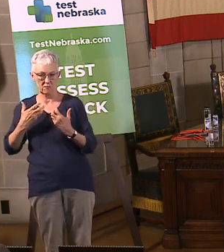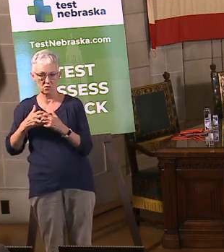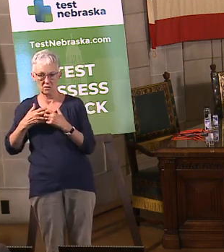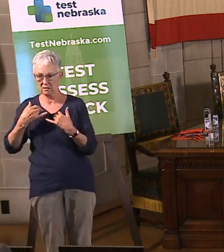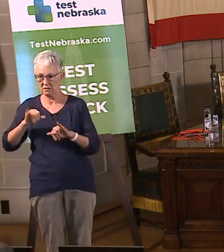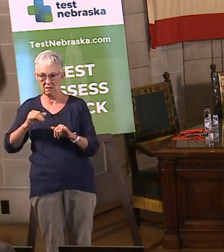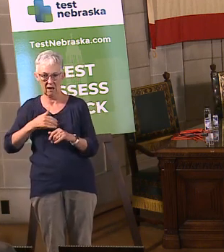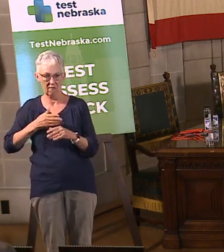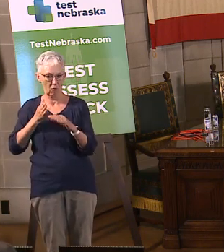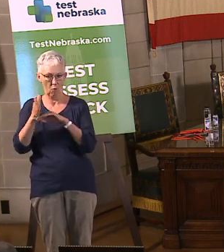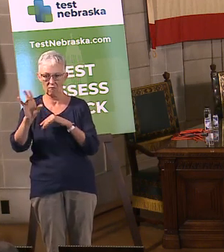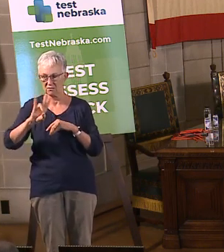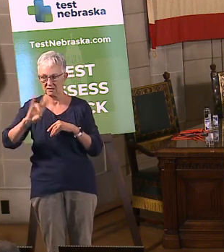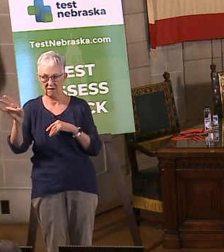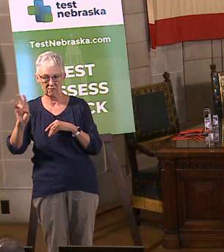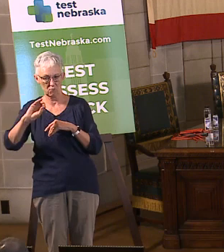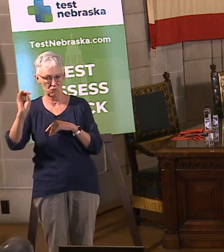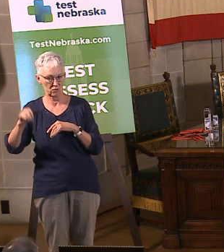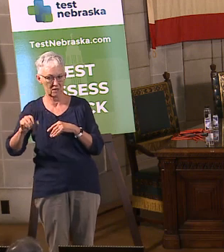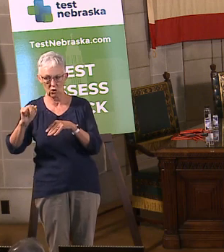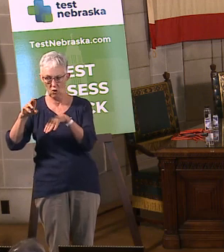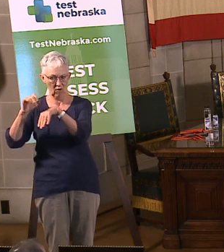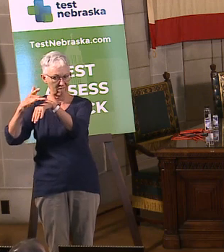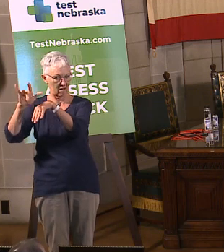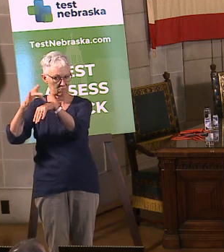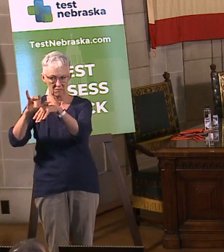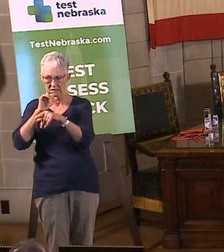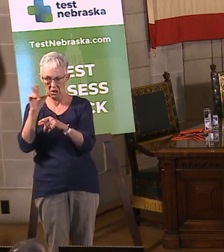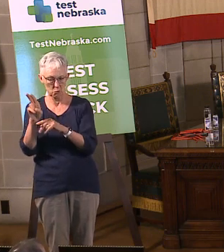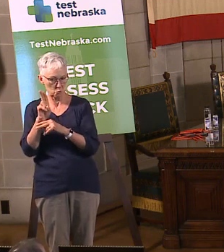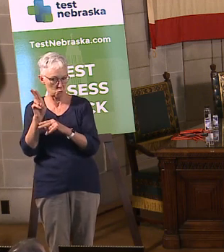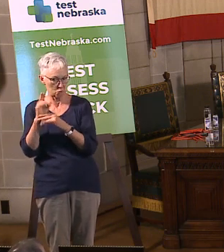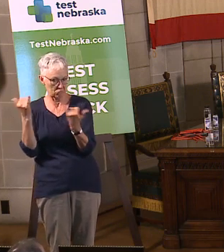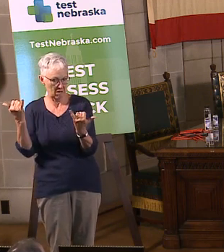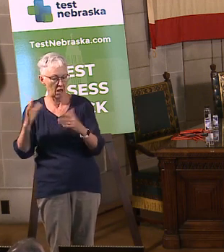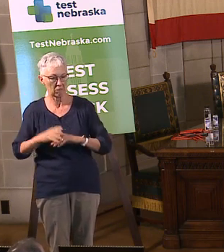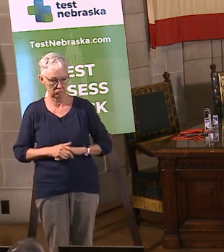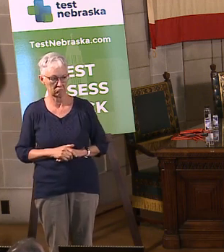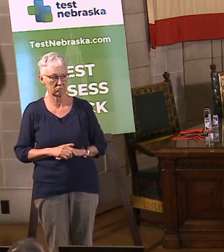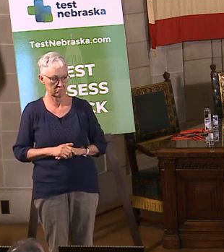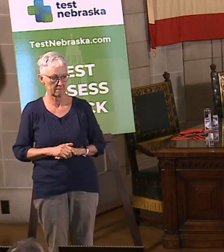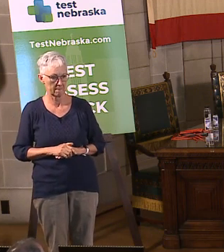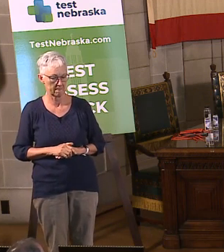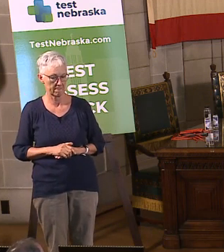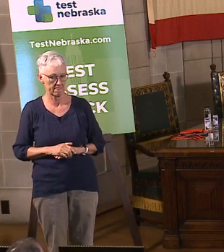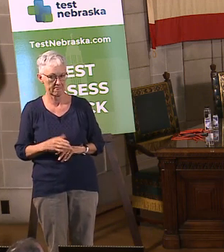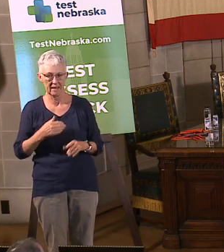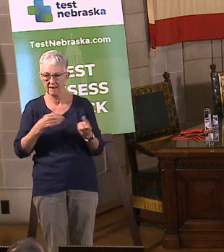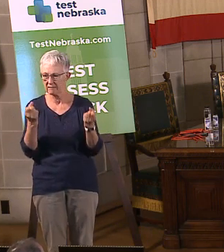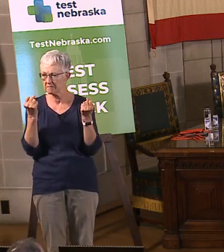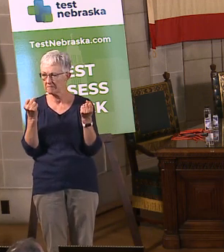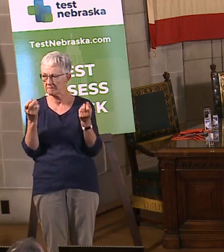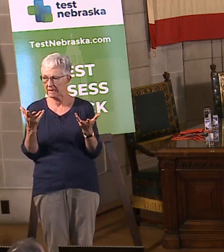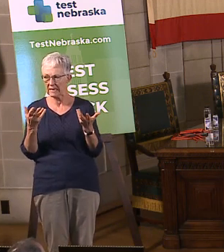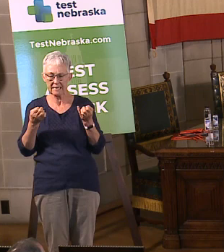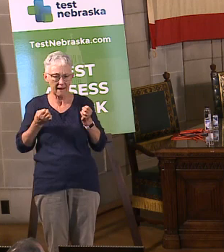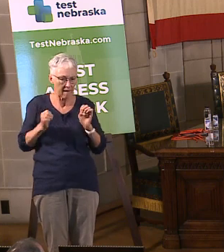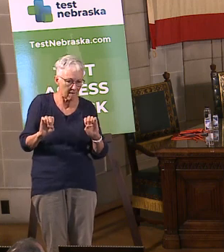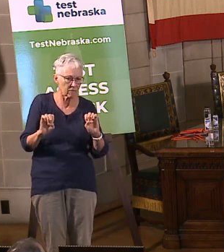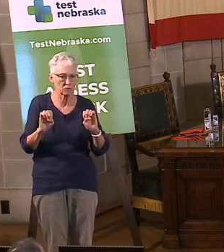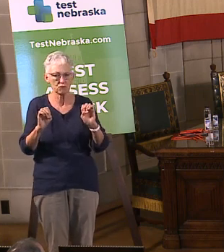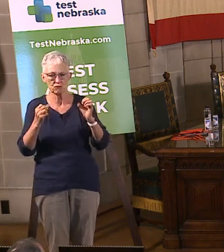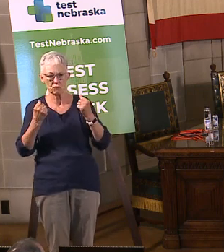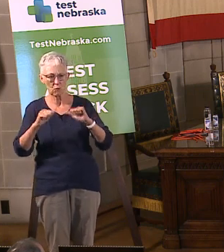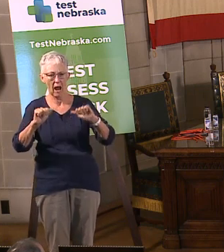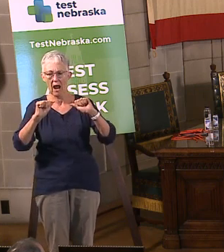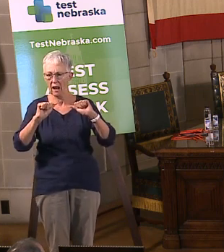throughout the course of these past few days. Now, we have a number of efforts around combating the virus. We've talked a lot